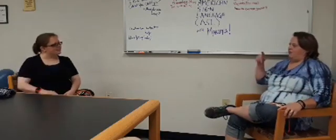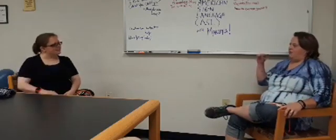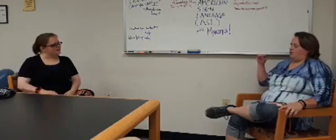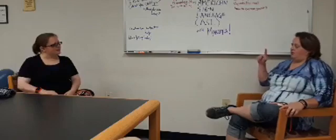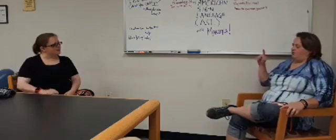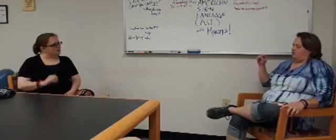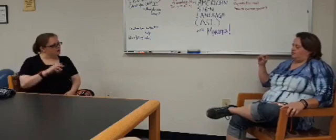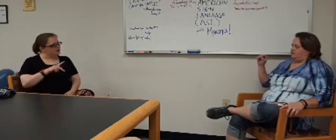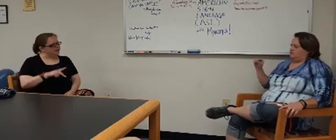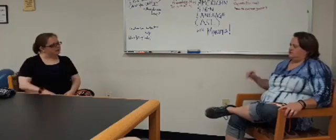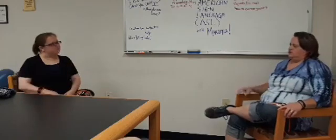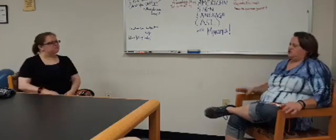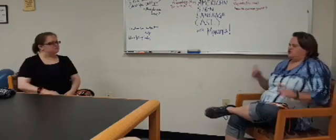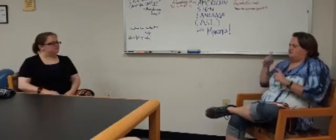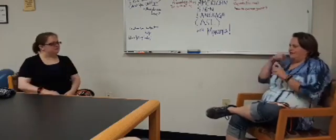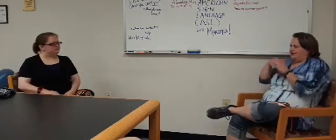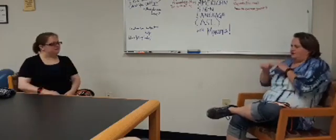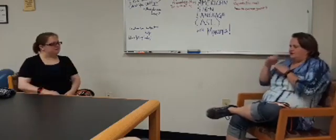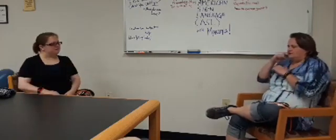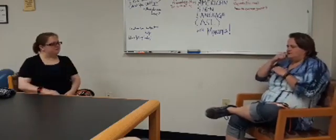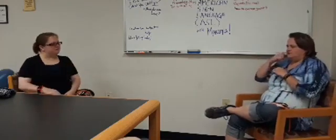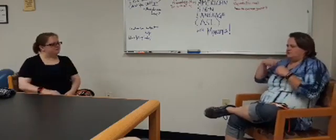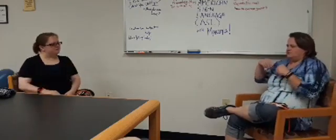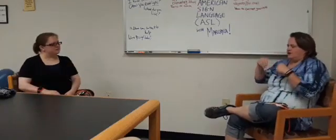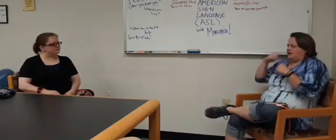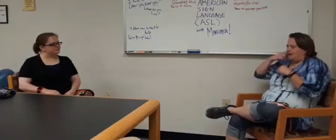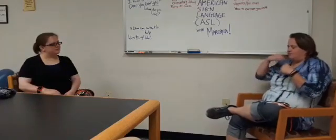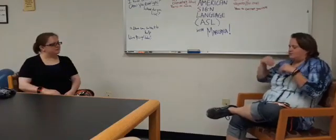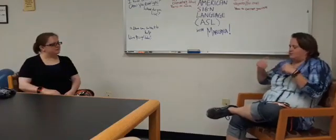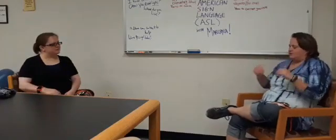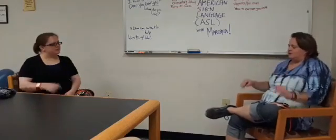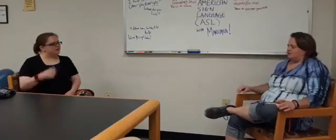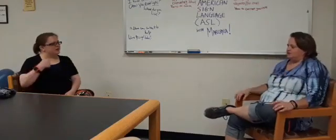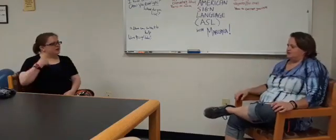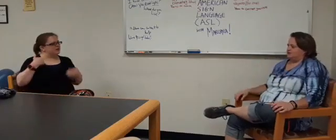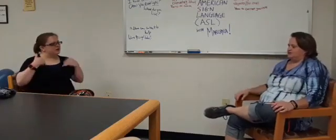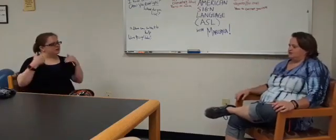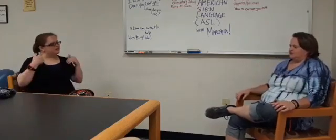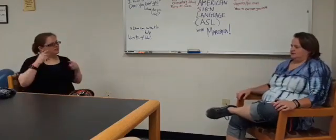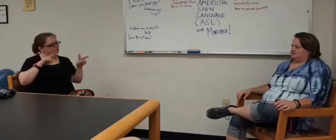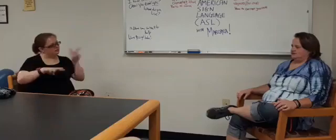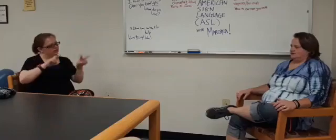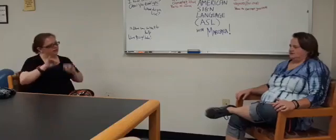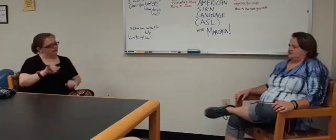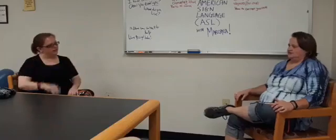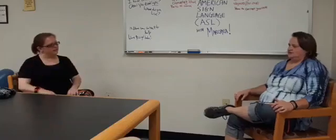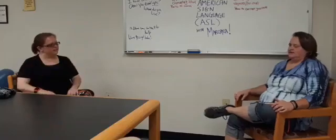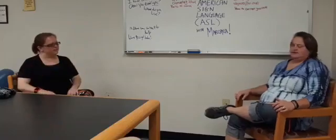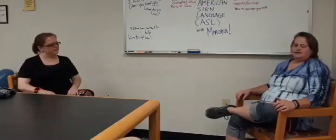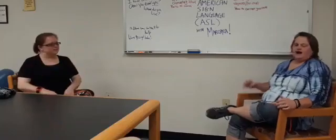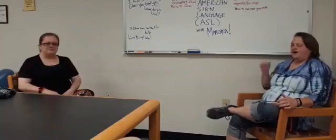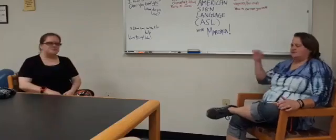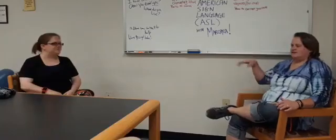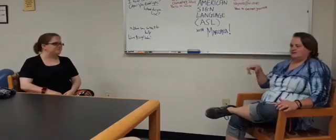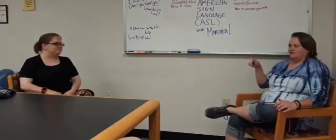Polo. Okay. Should be on the Apple Store. I will have to look at that. Cause... I'll send you the link